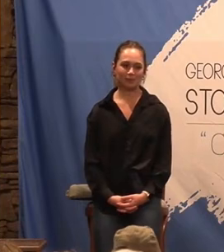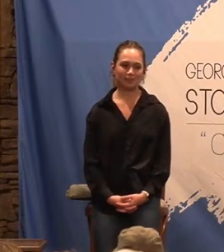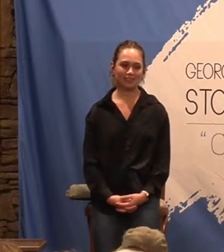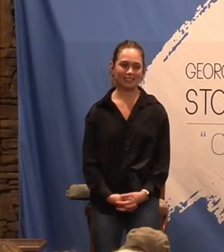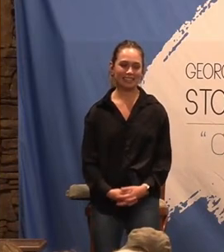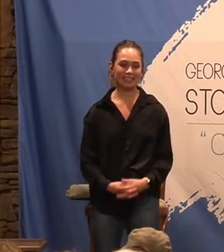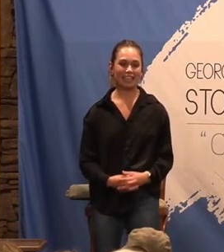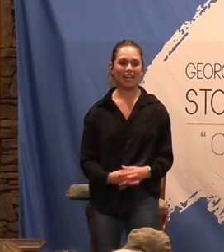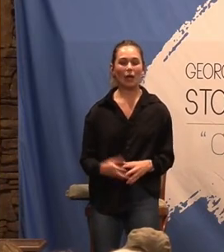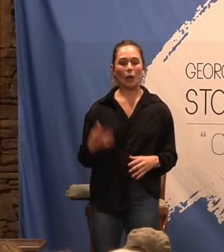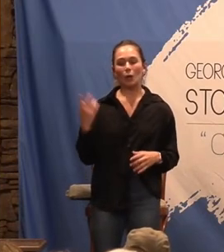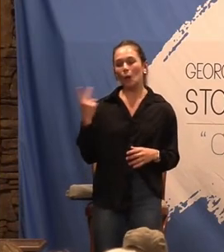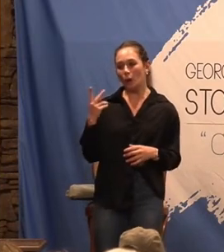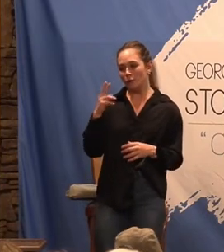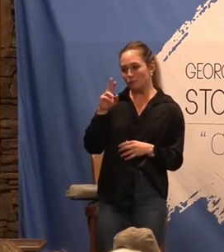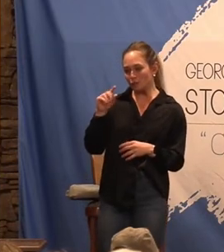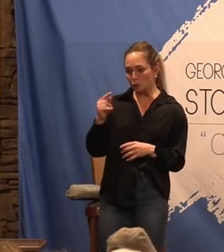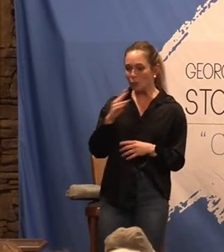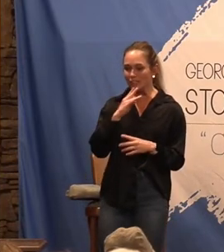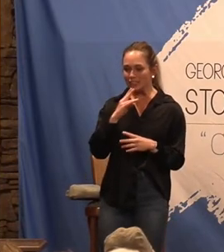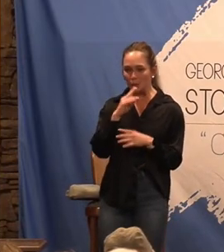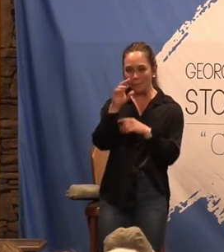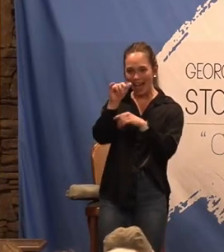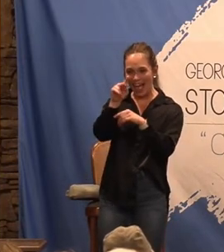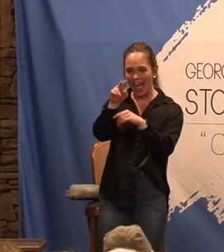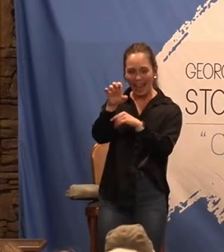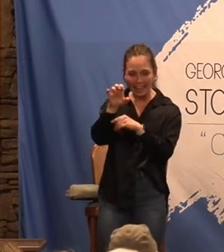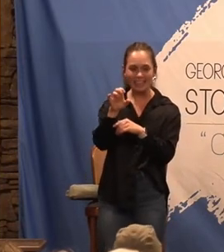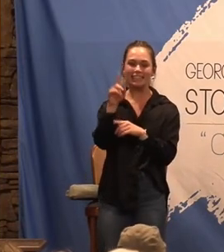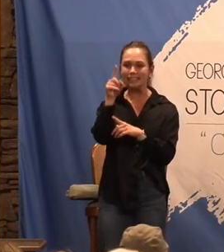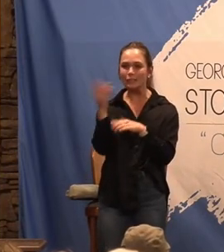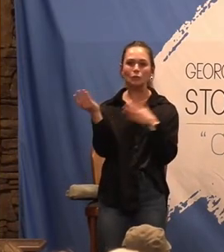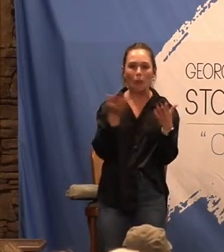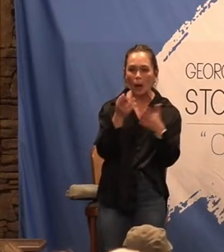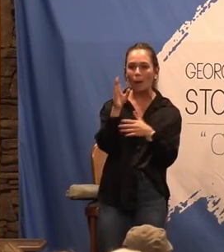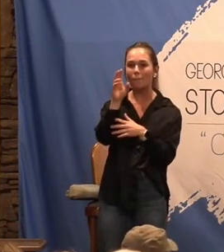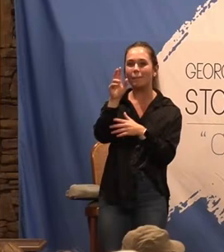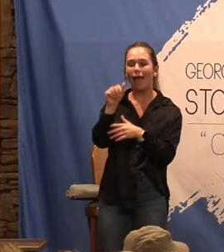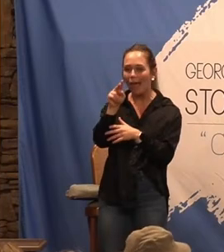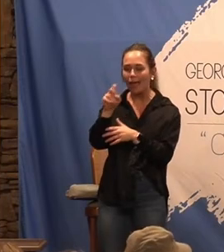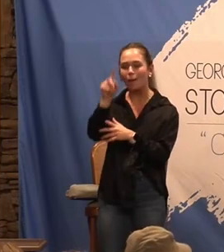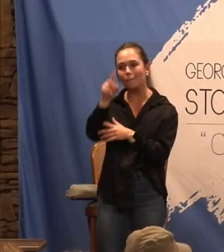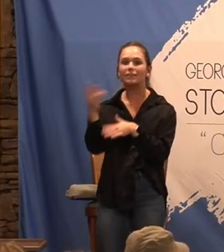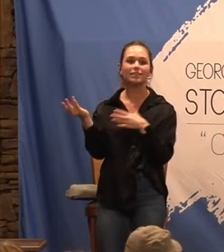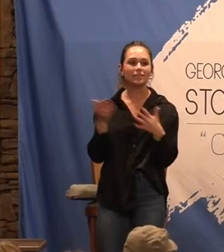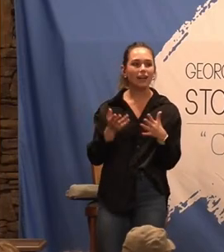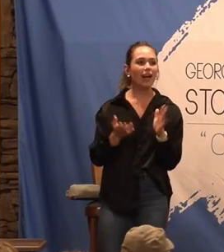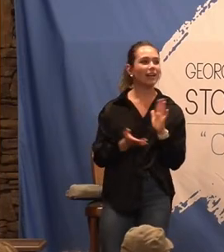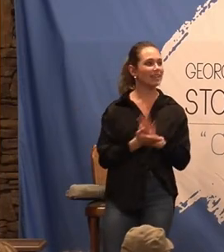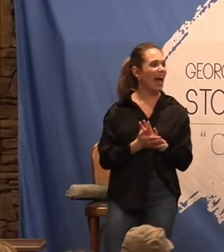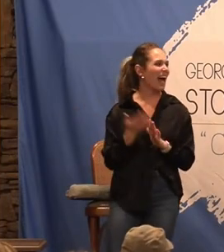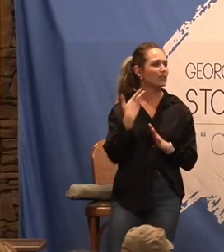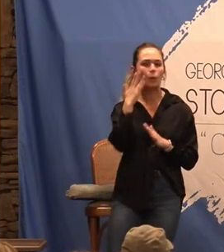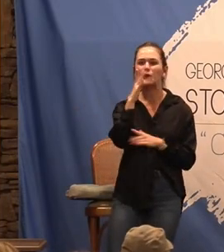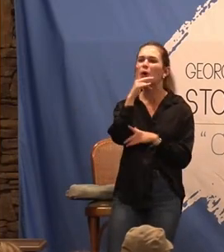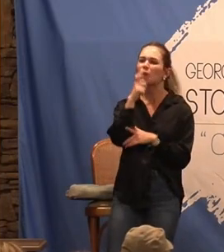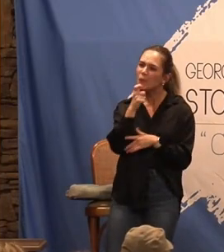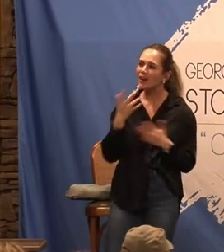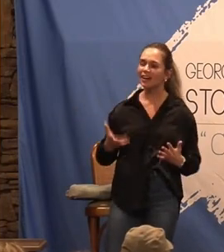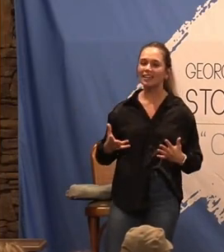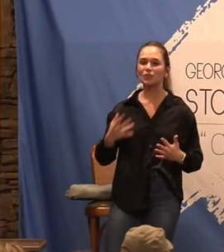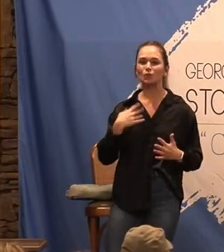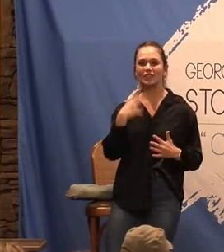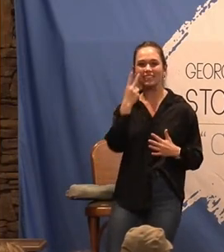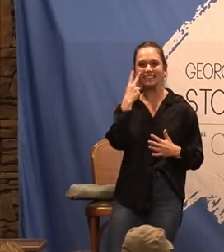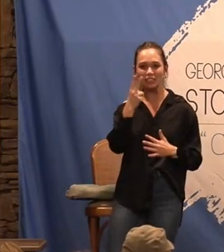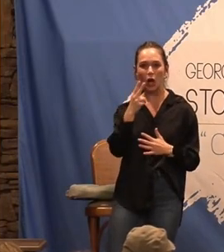Amanda and Ruth were talking about our next storyteller. We got to bring Ann Rutherford. We really need to bring Ann Rutherford. We need to bring Ann Rutherford. And I was thinking, who? I don't know who this is. So I